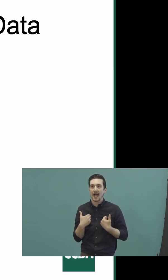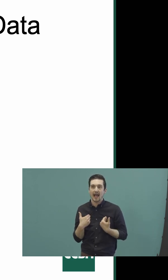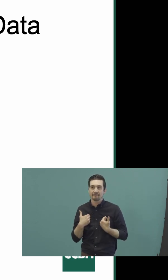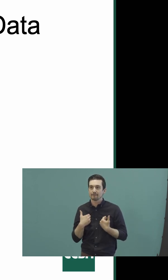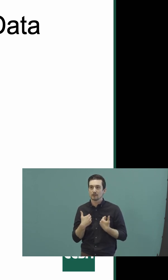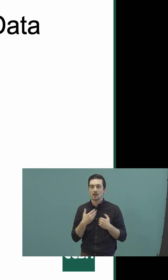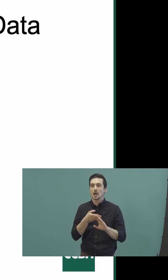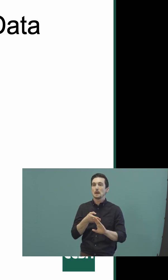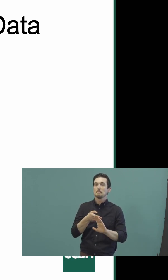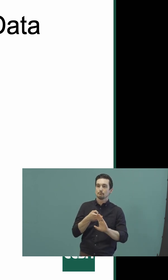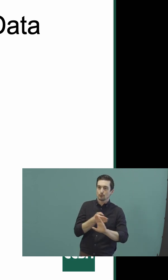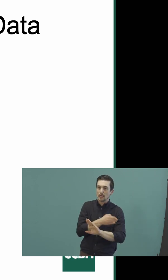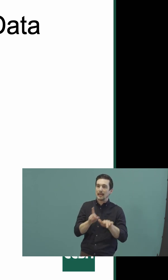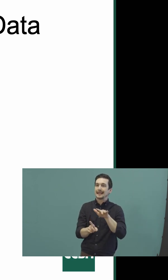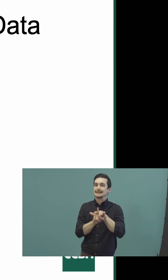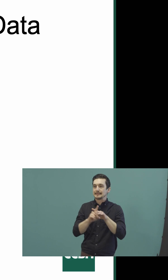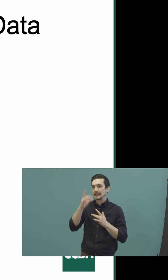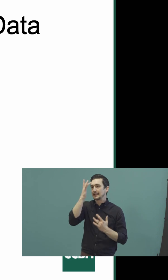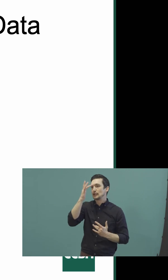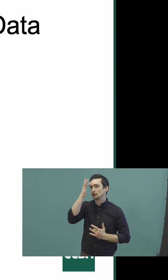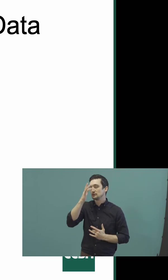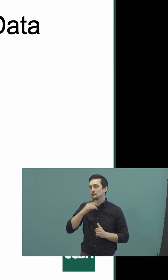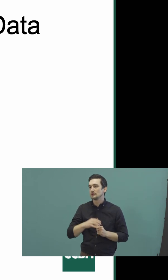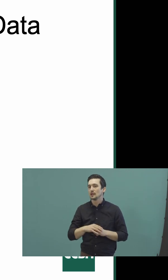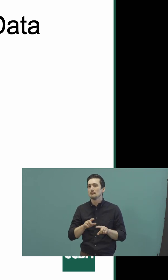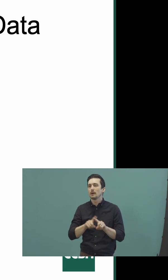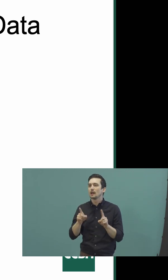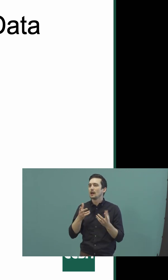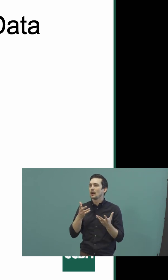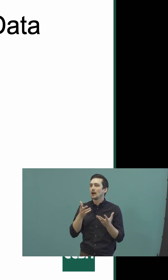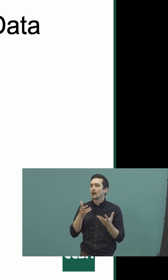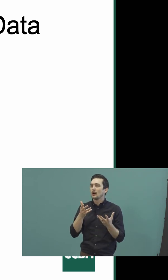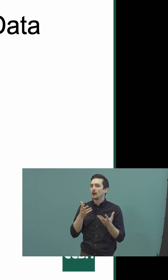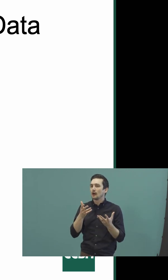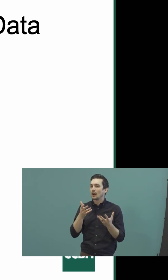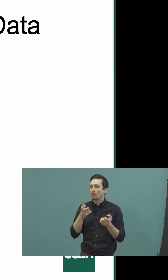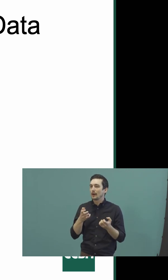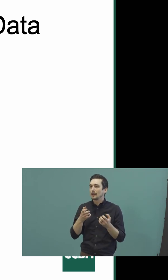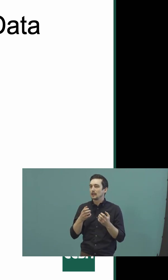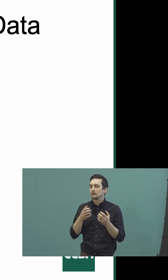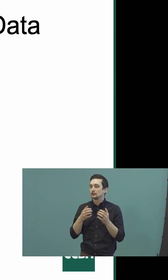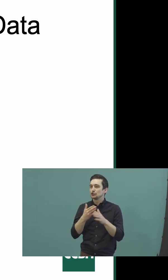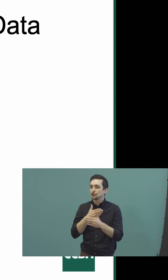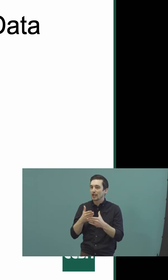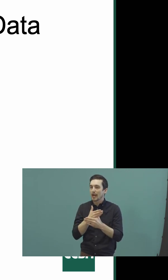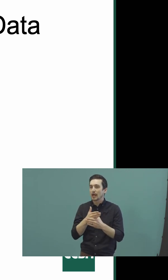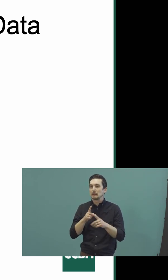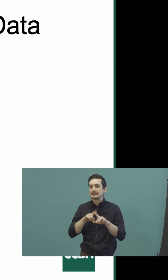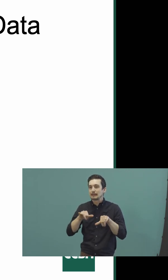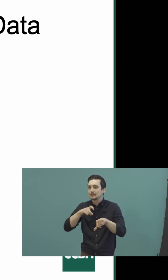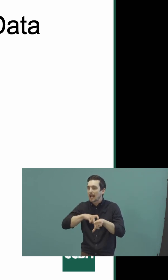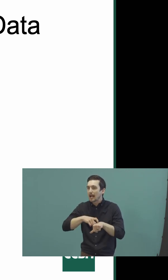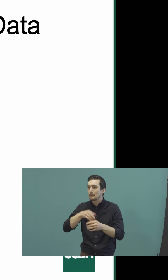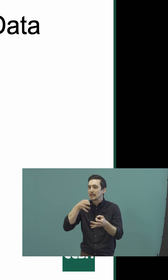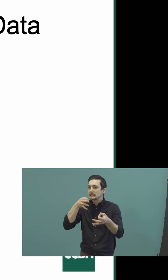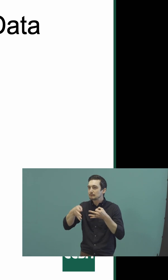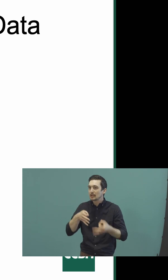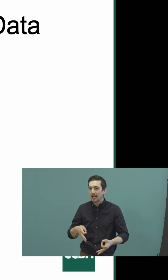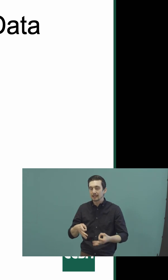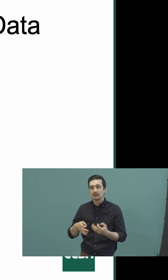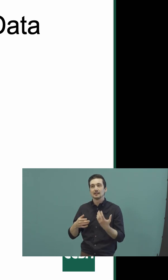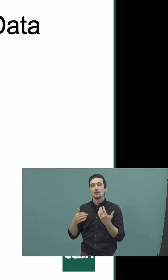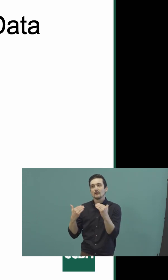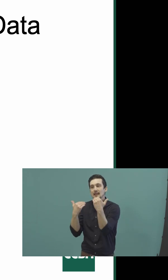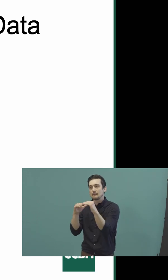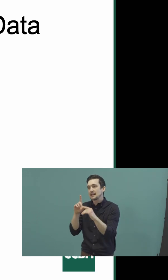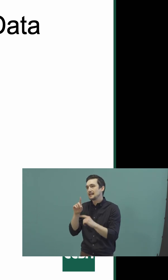interpret these data. We want to share them with you, but recognize these data are limited given the limited testing that we have. We have to interpret it in